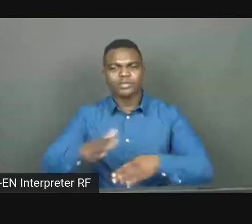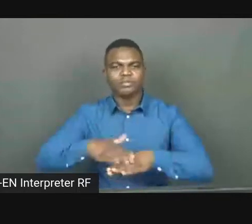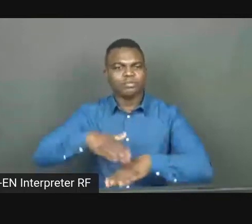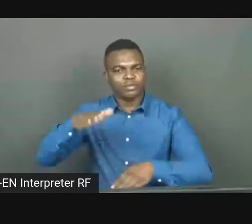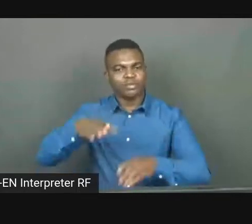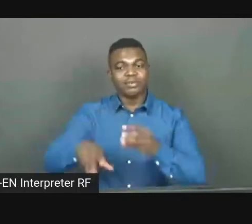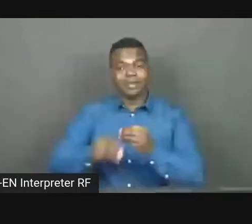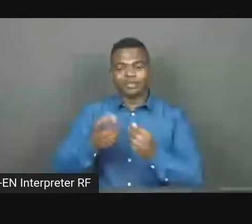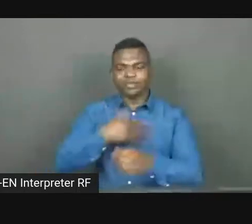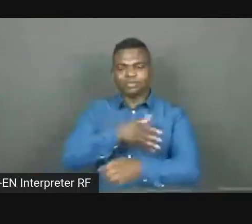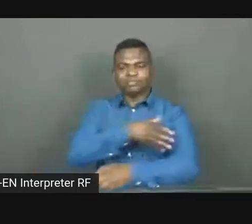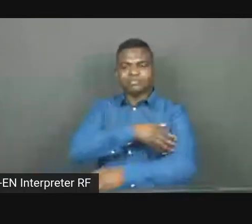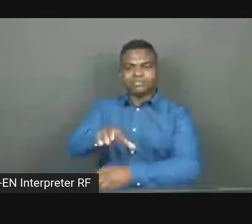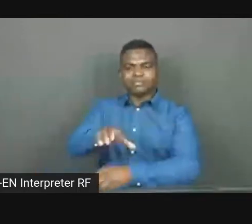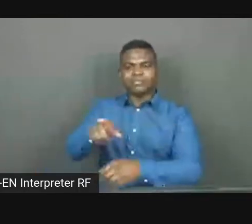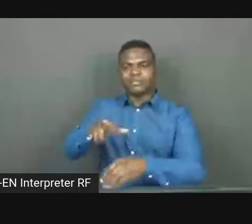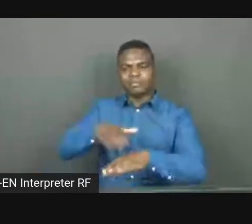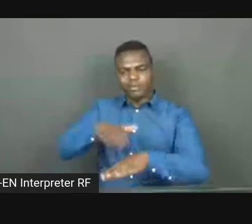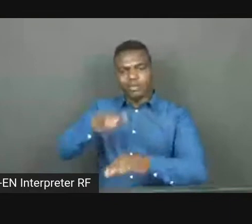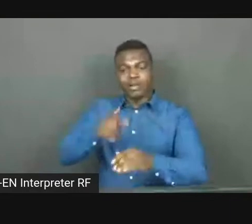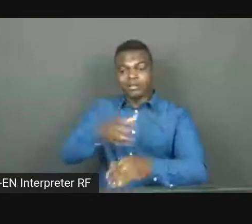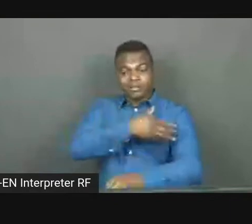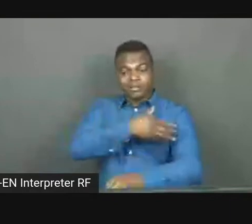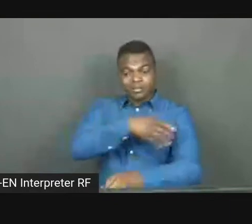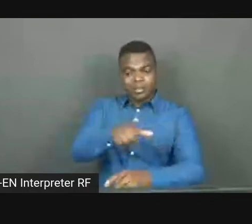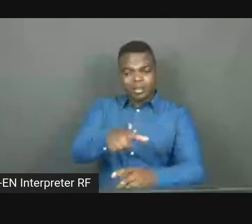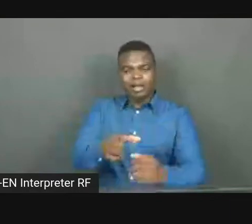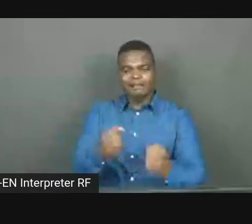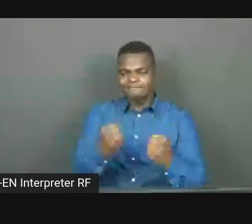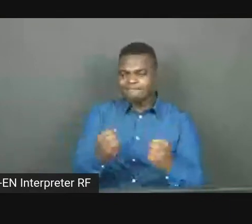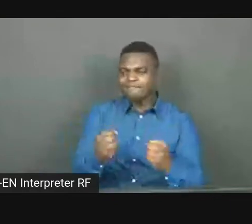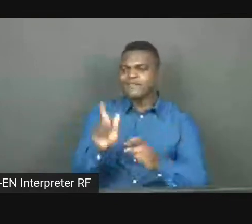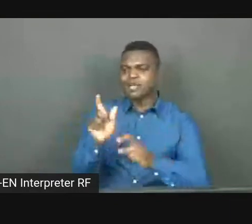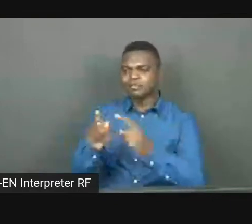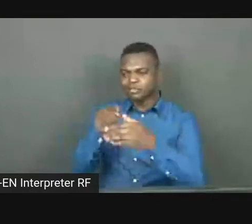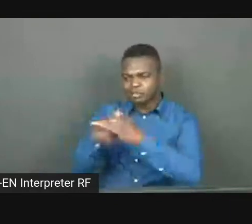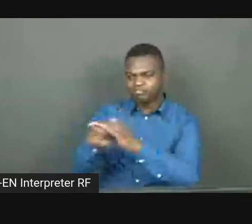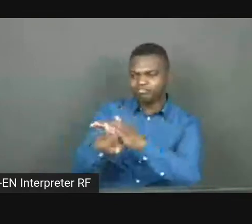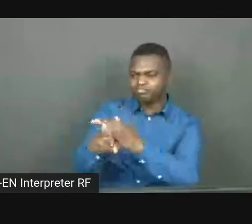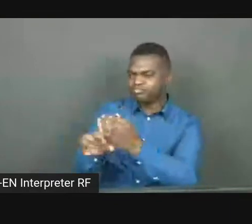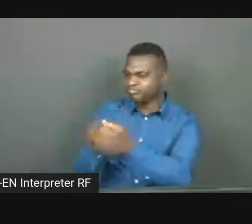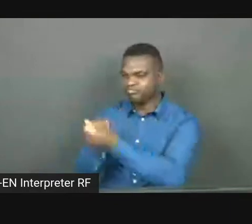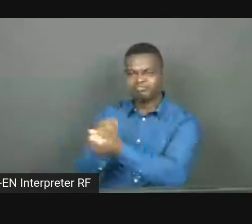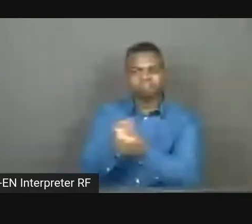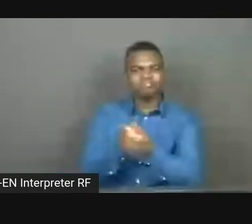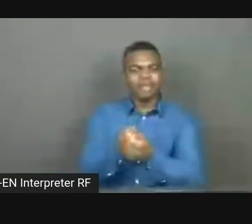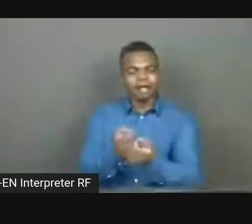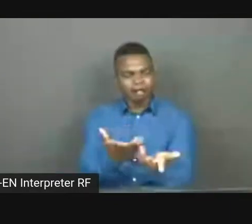they are still too much year to year and too little